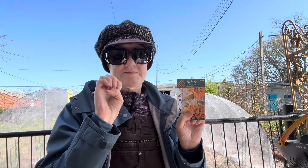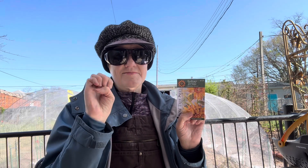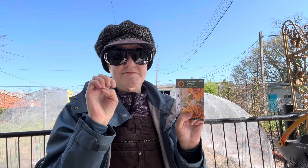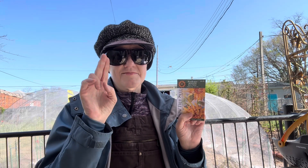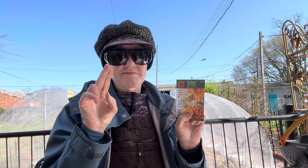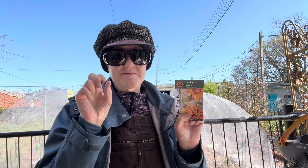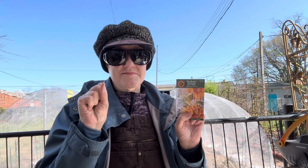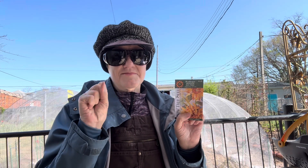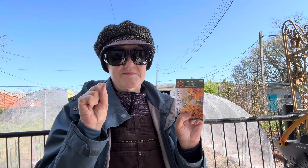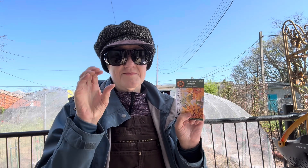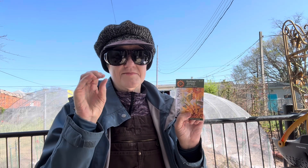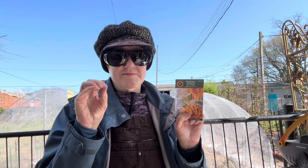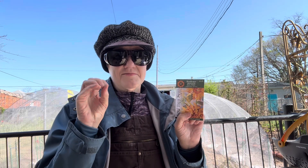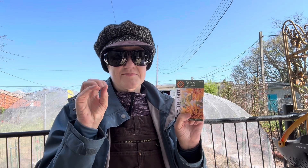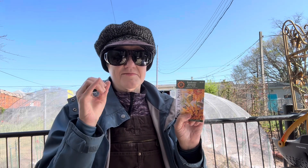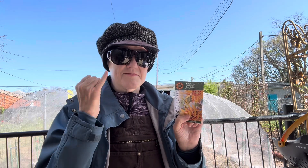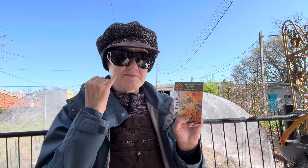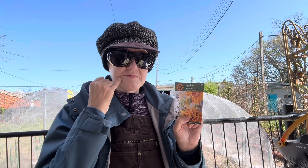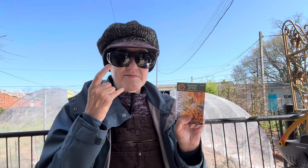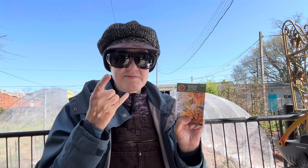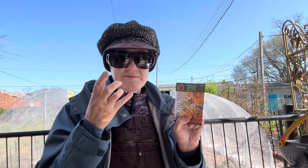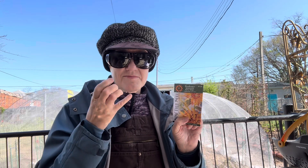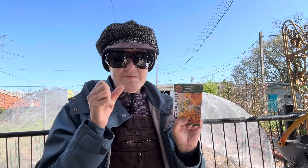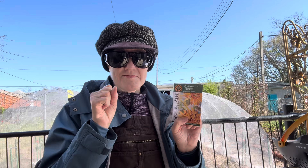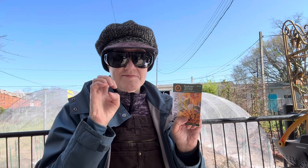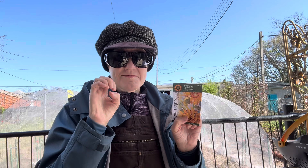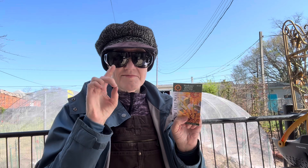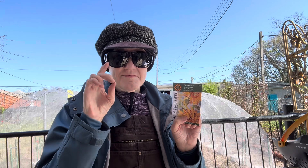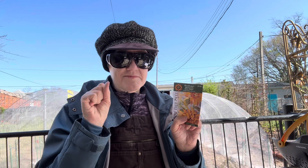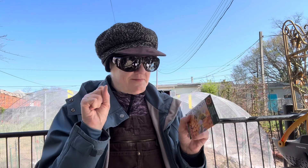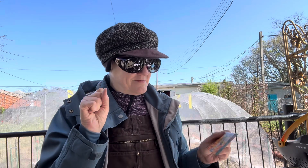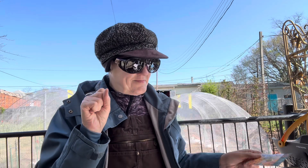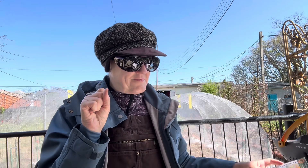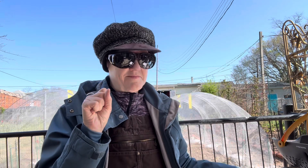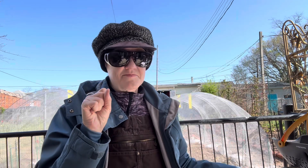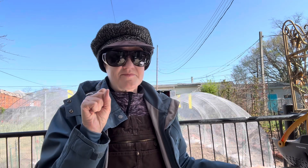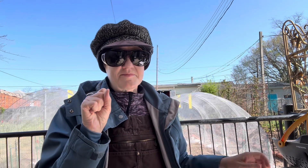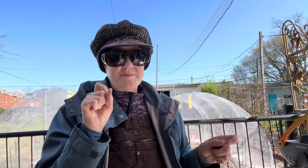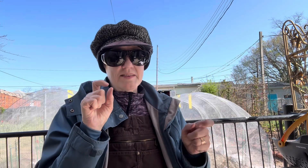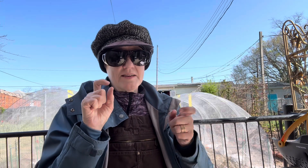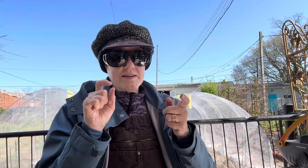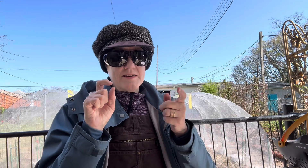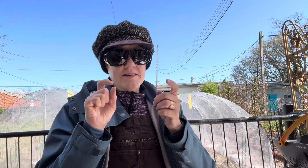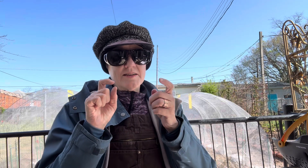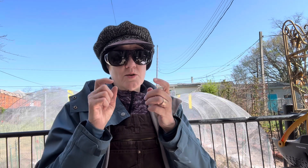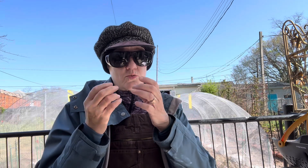these, and they cater to Southeast United States.